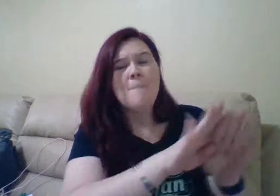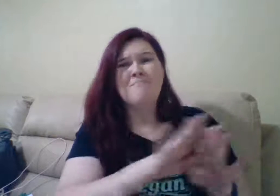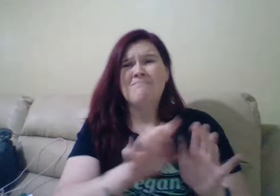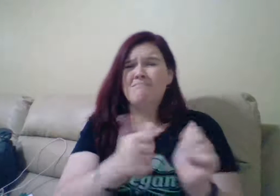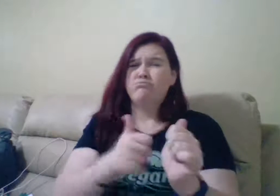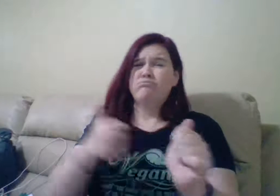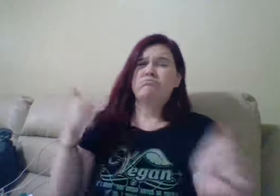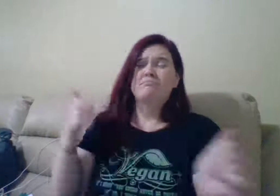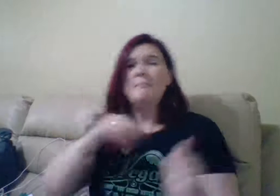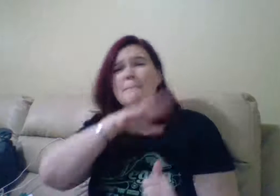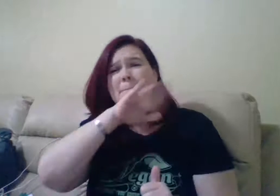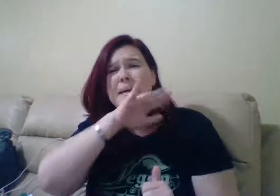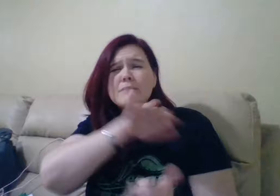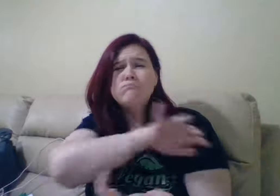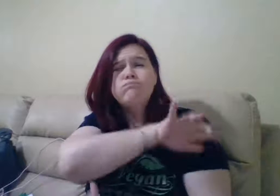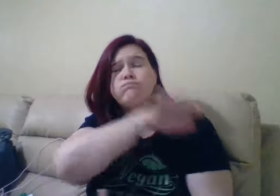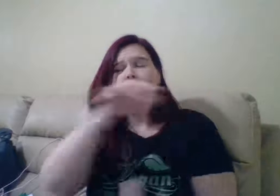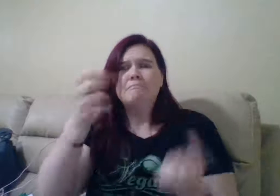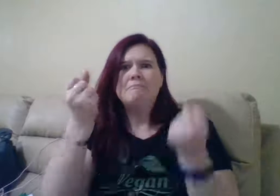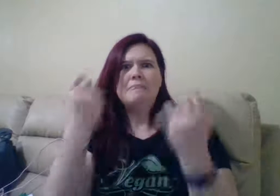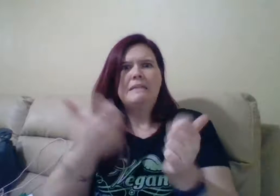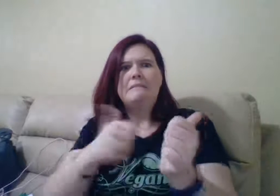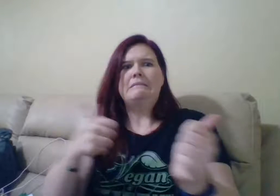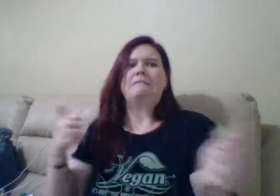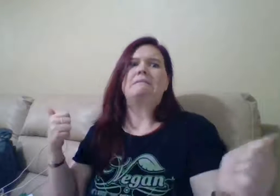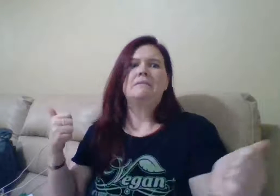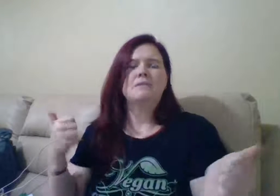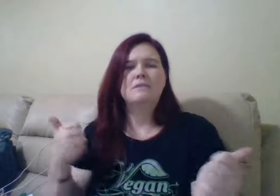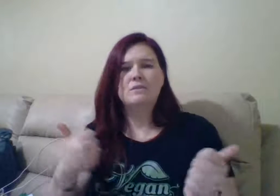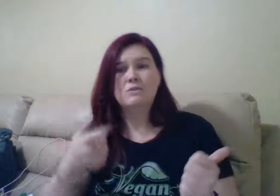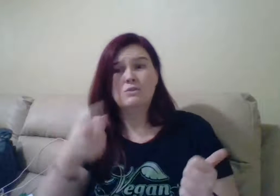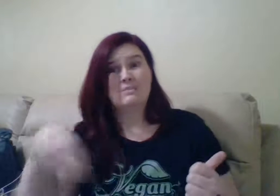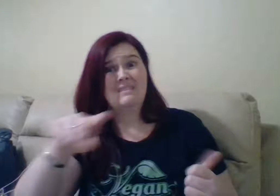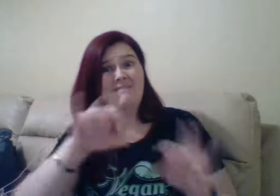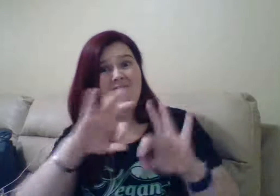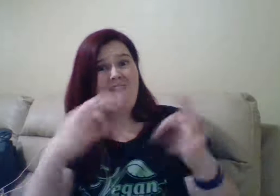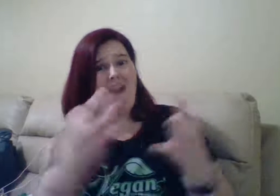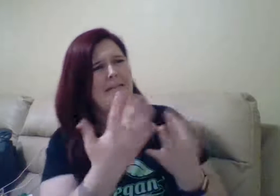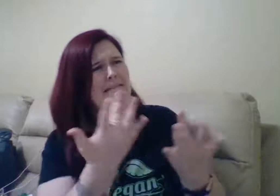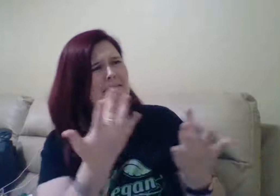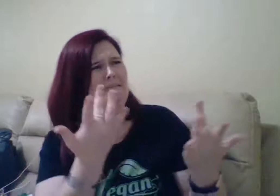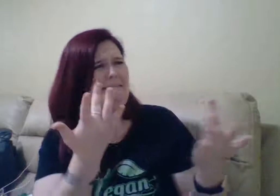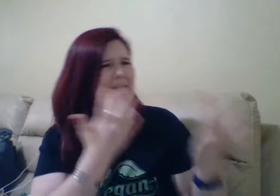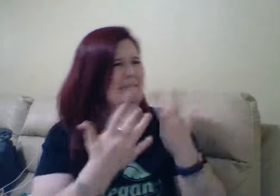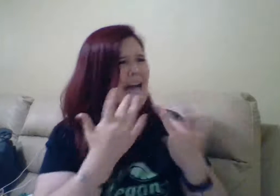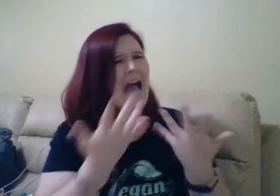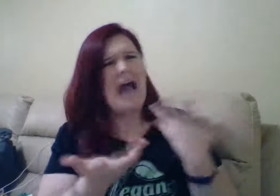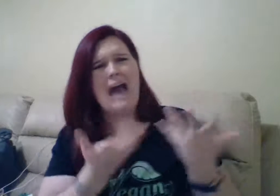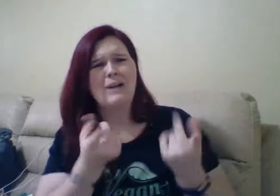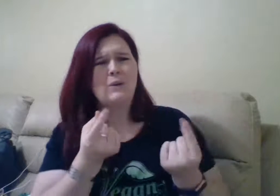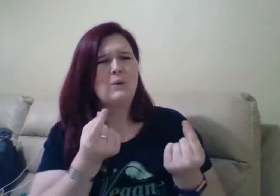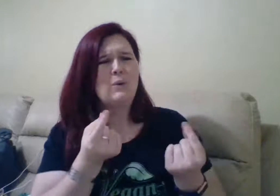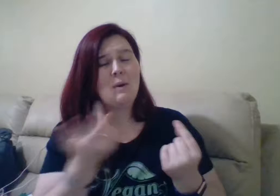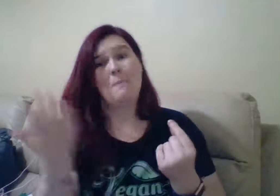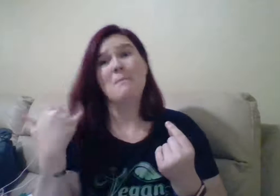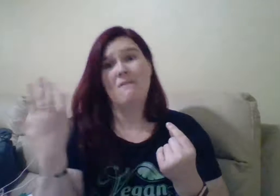340 pounds, the Haim family is desperate. Before COVID-19, they would typically send off about 700 hogs